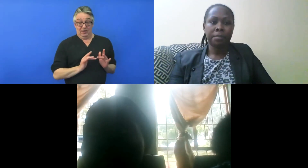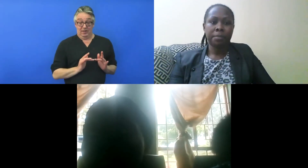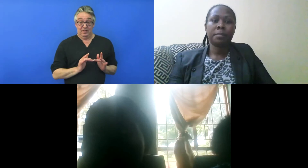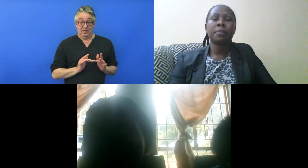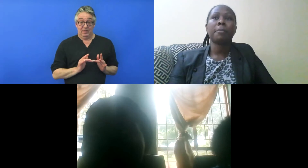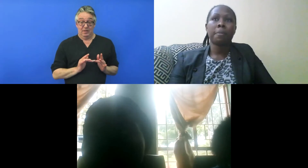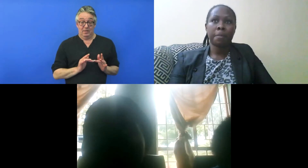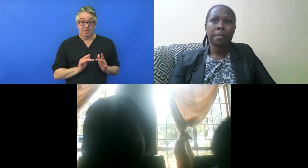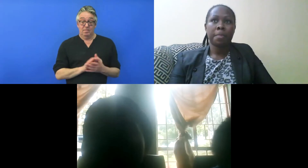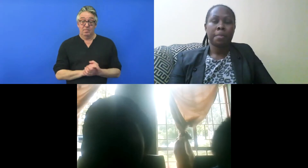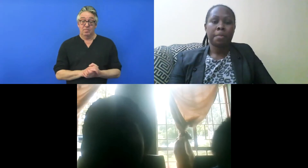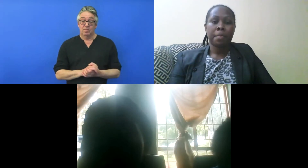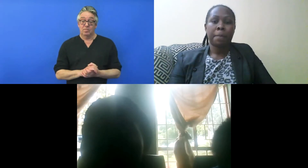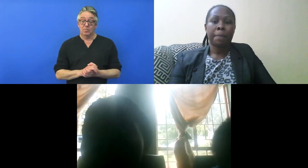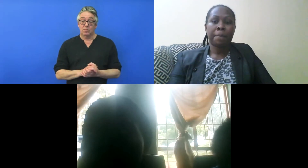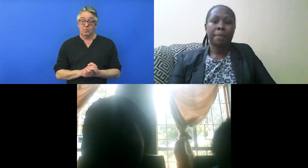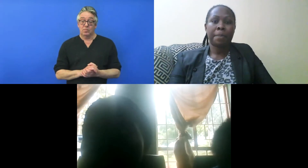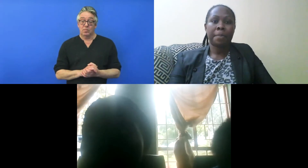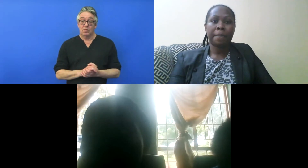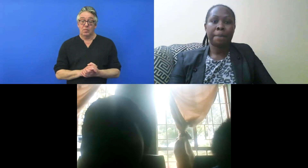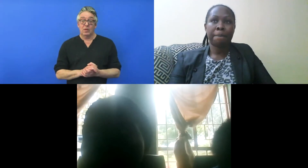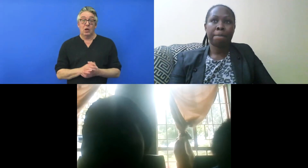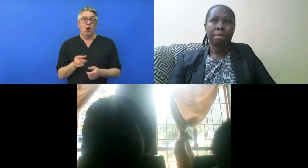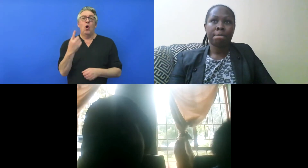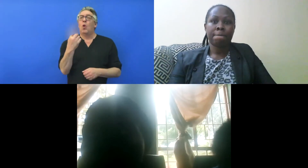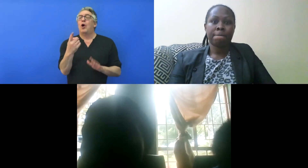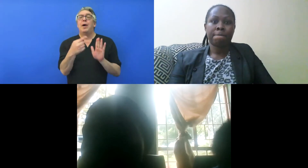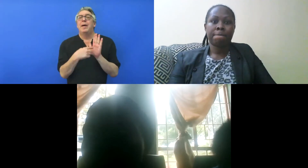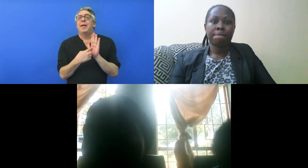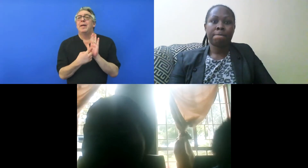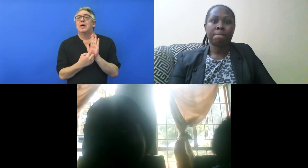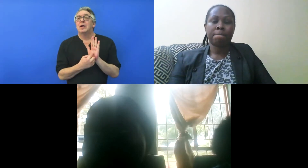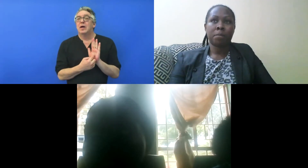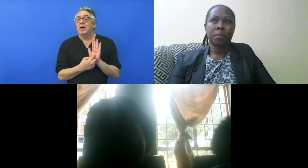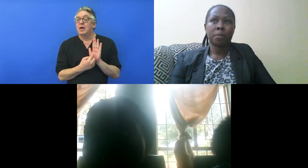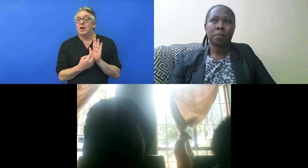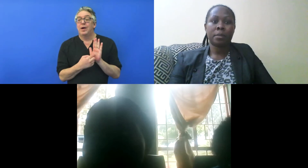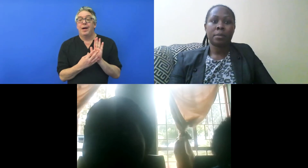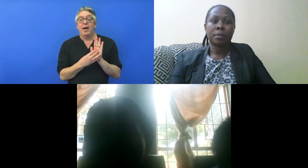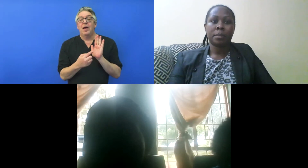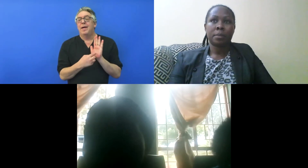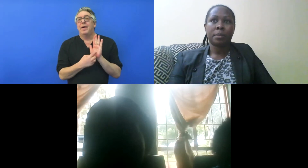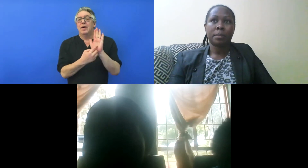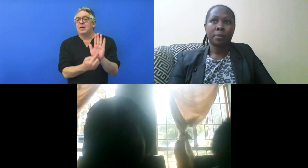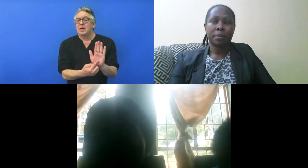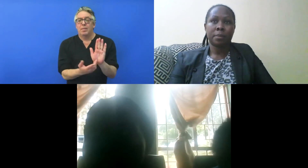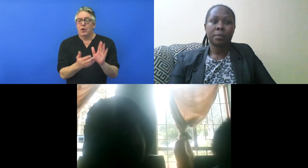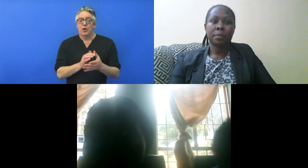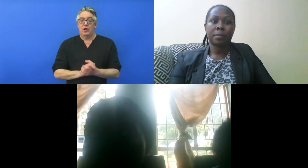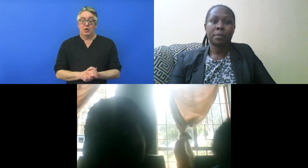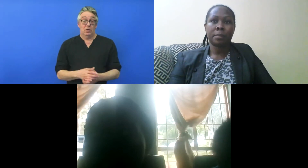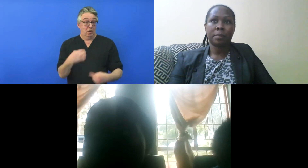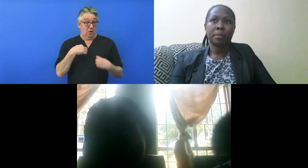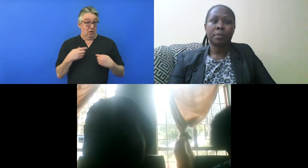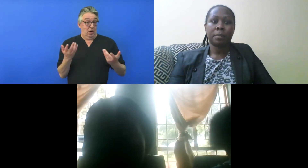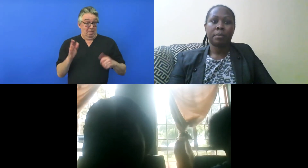inability. And also I can give you an example. When I was at university, I stood as a